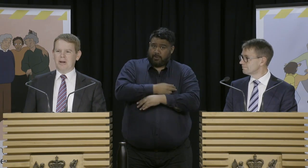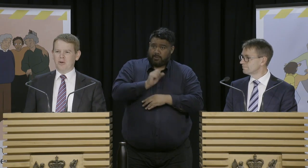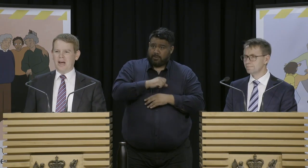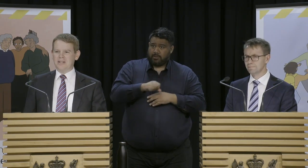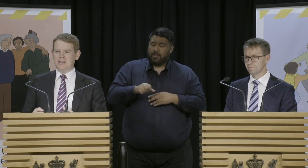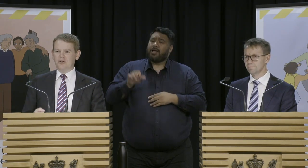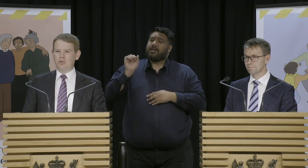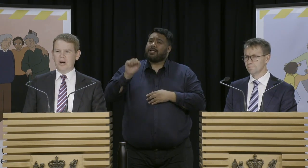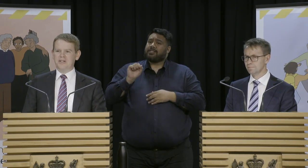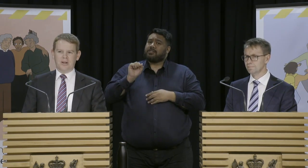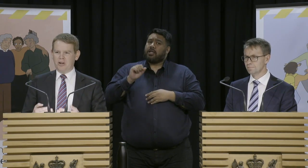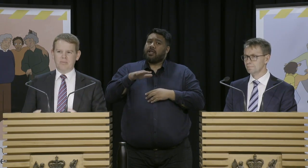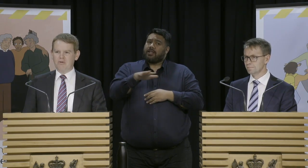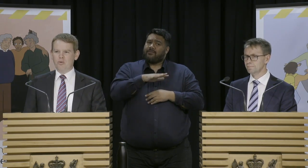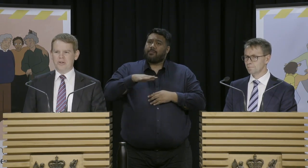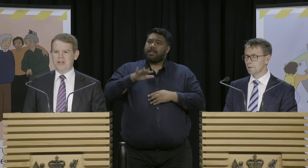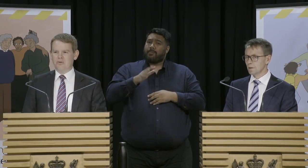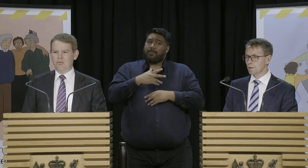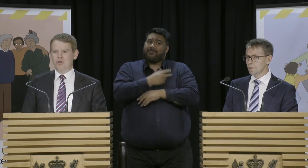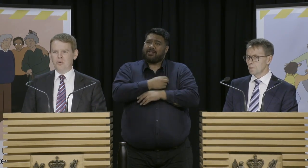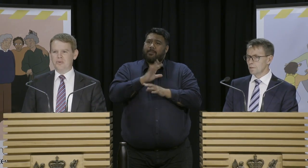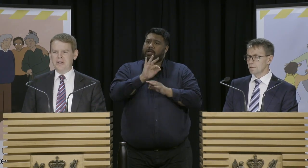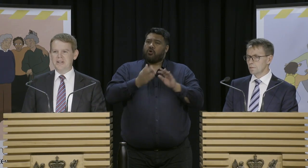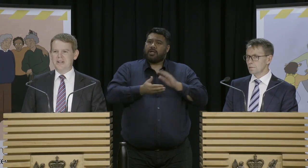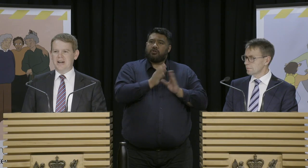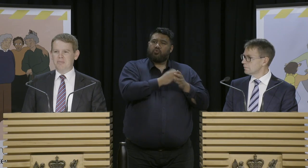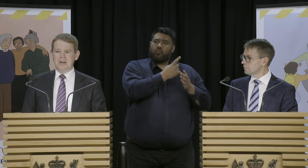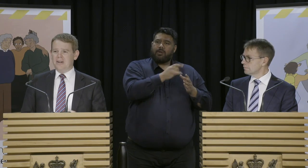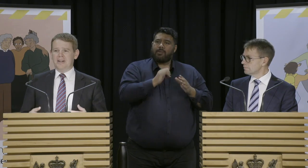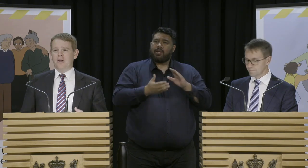vaccinated but may not count under Group 1, so they might have been recorded under Group 2 or 3.